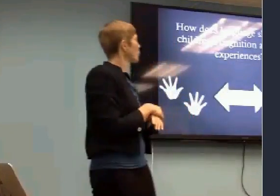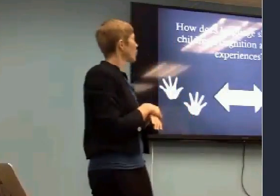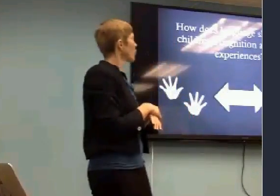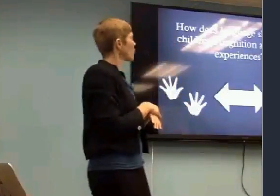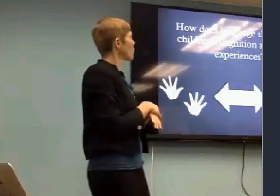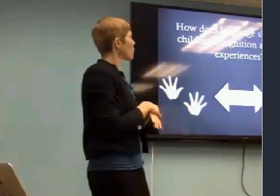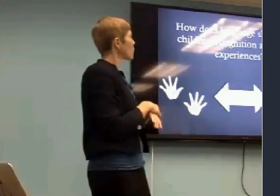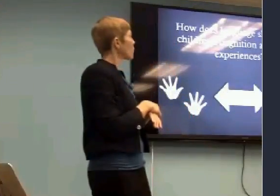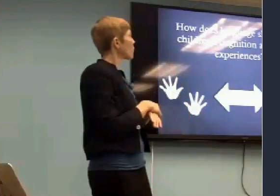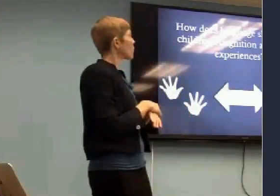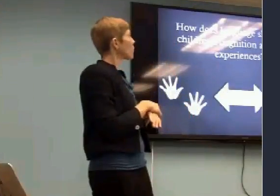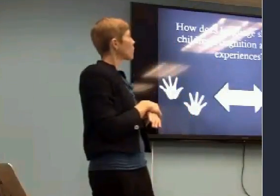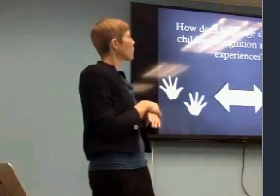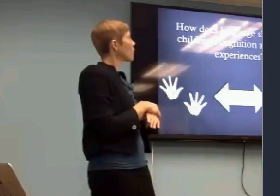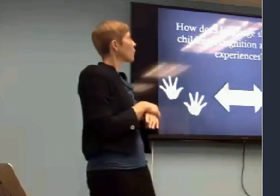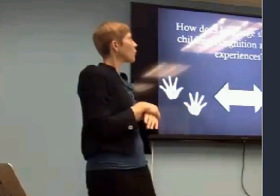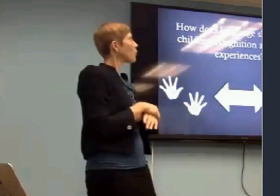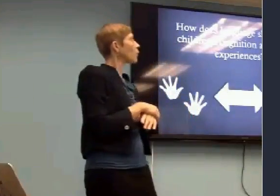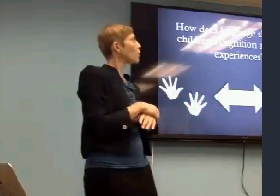The question we see here on the slide: